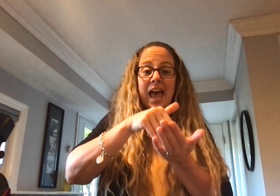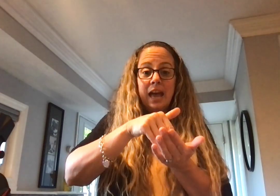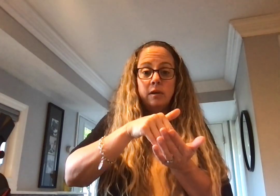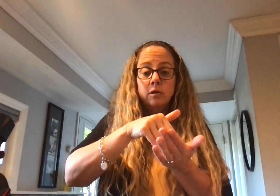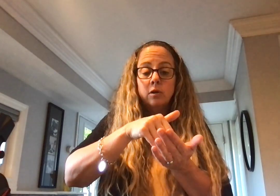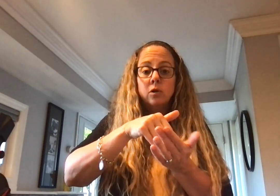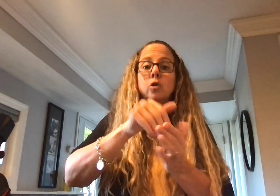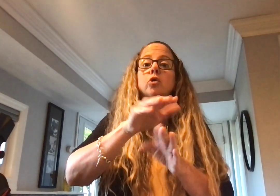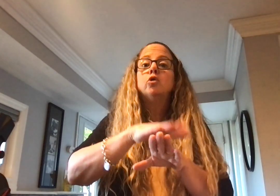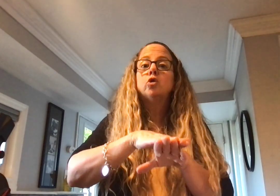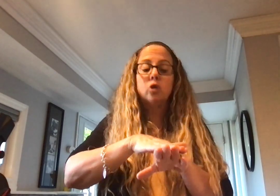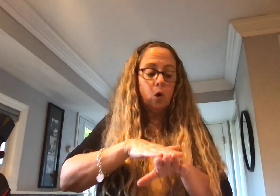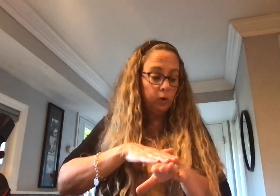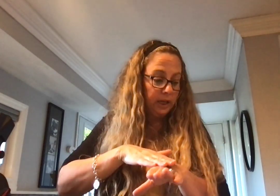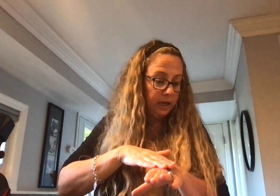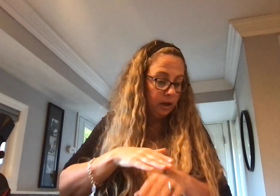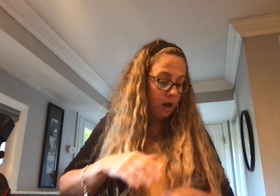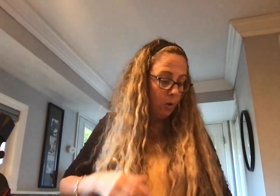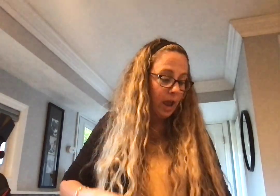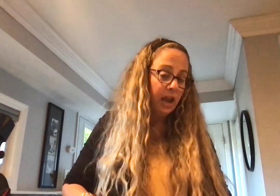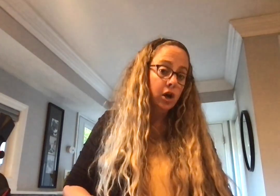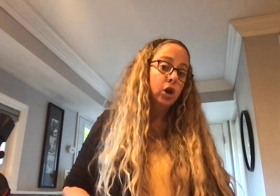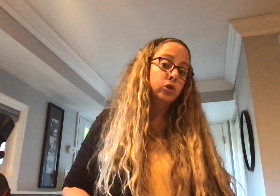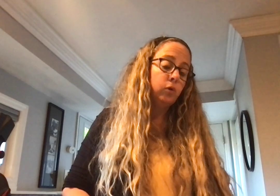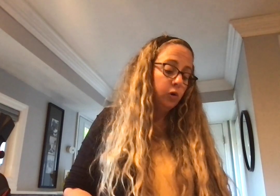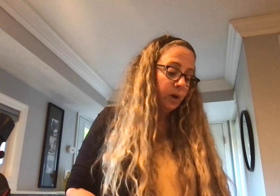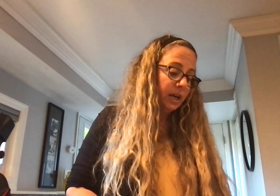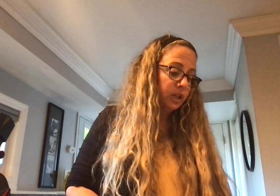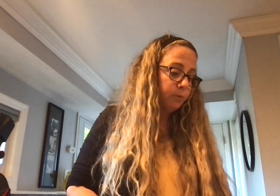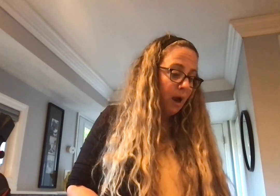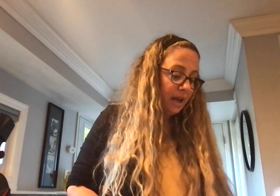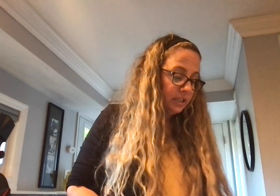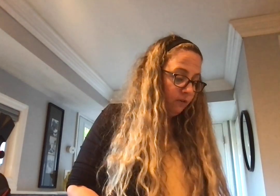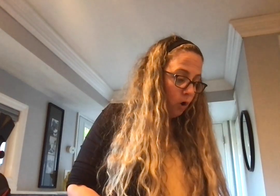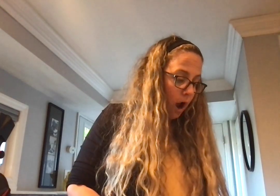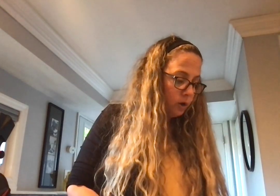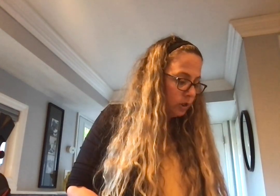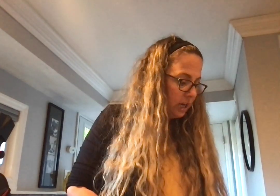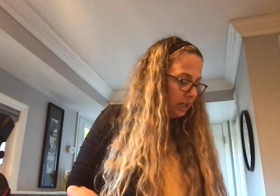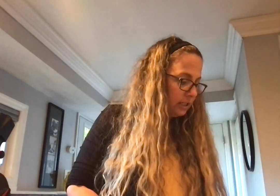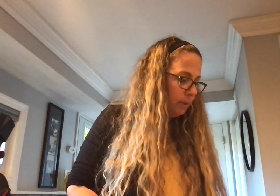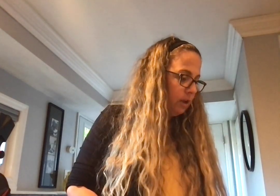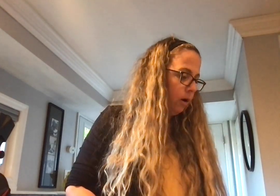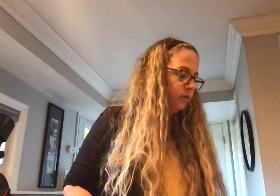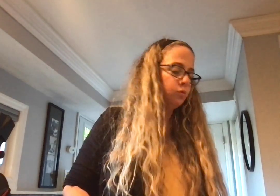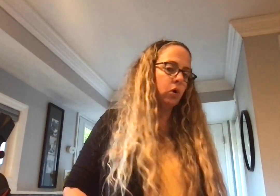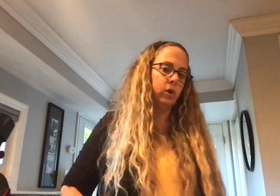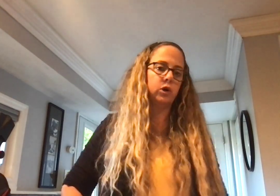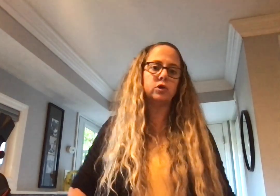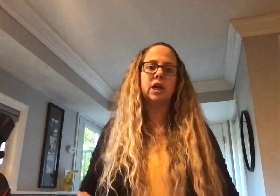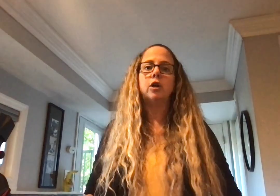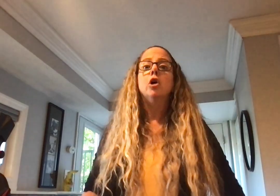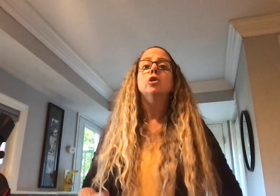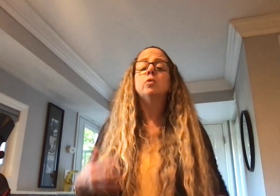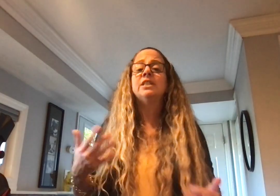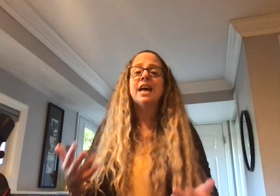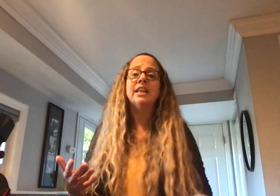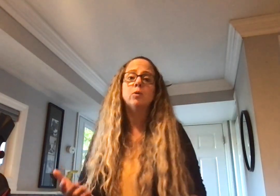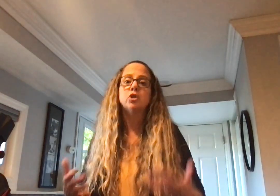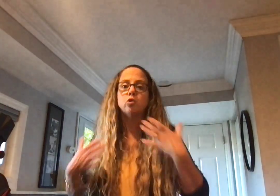Again, slowly. Okay? So you can express if you're understanding something or if you don't understand. So in sign language, it's